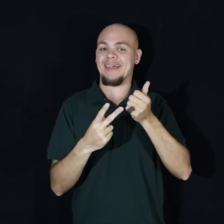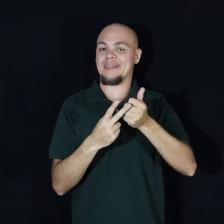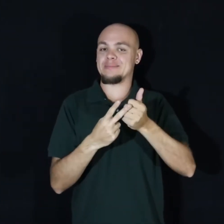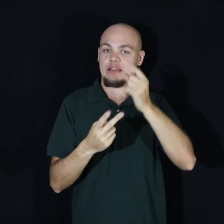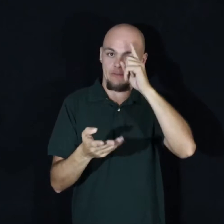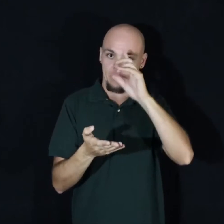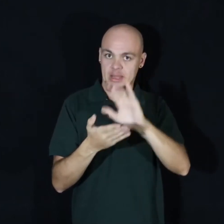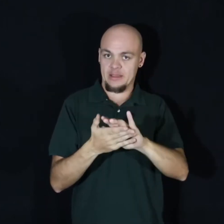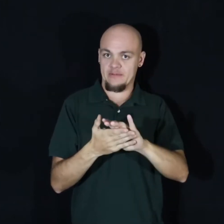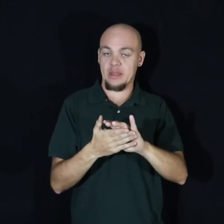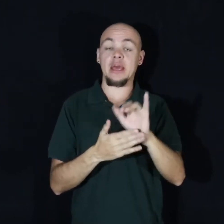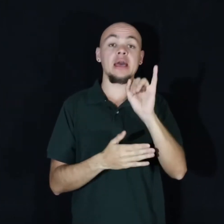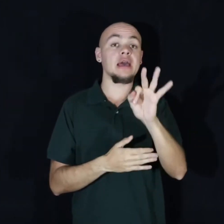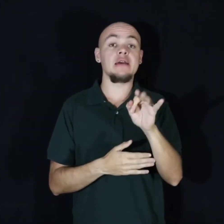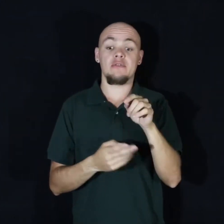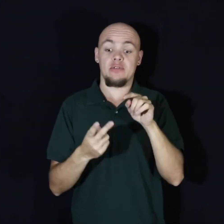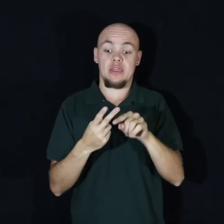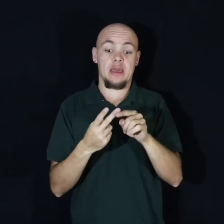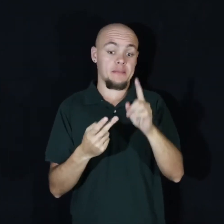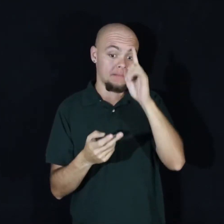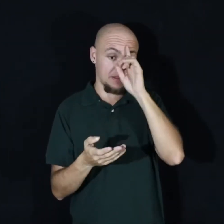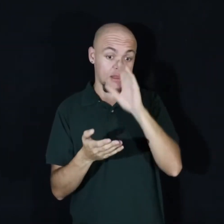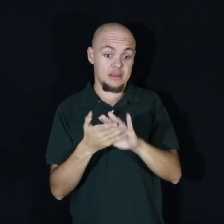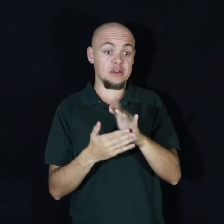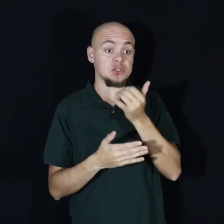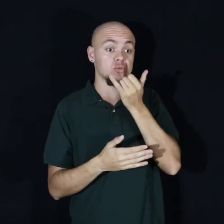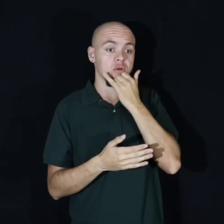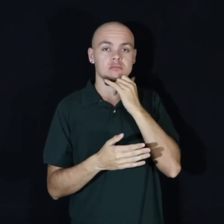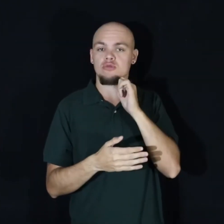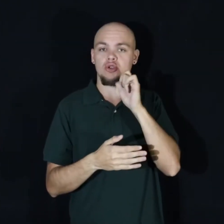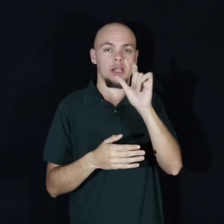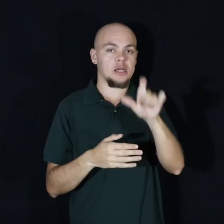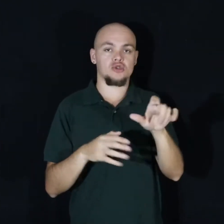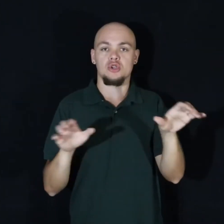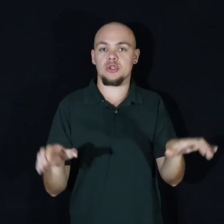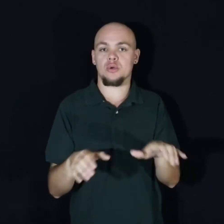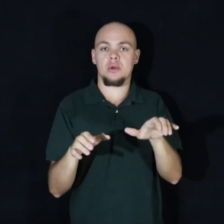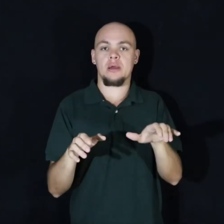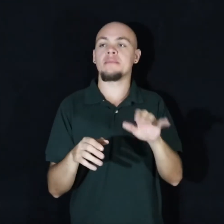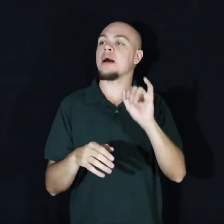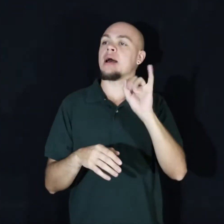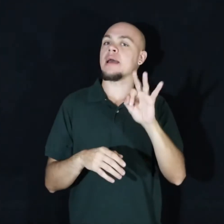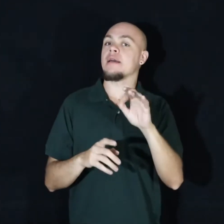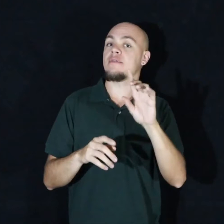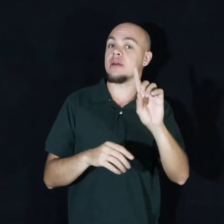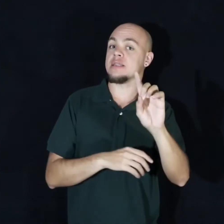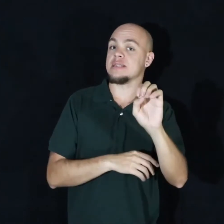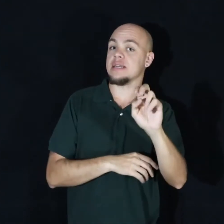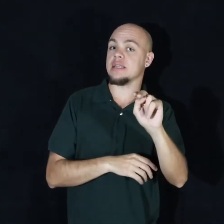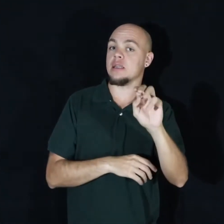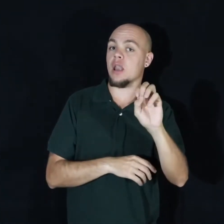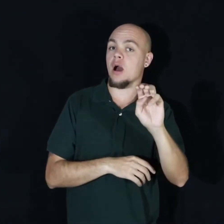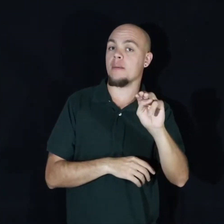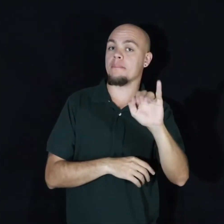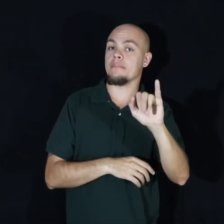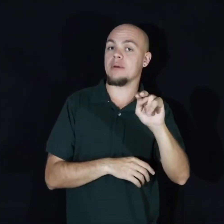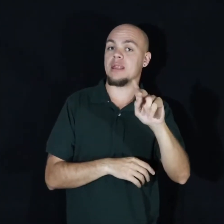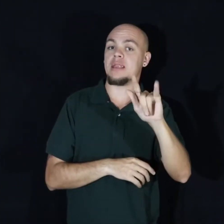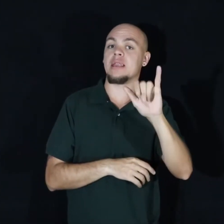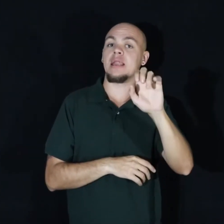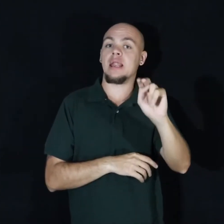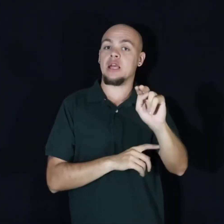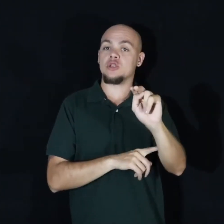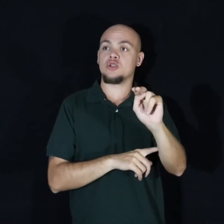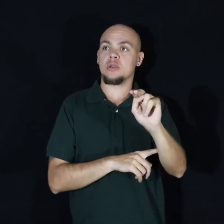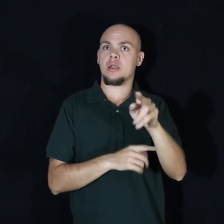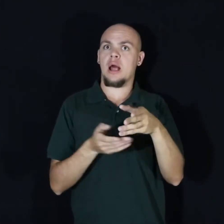What does that clergy member actually believe for themselves? If they believe it's wrong, then they shouldn't do it. Oh, but what if they are in a